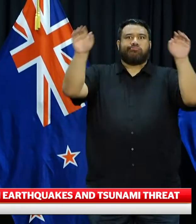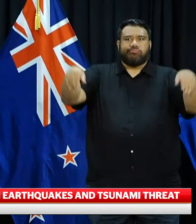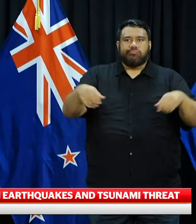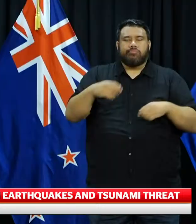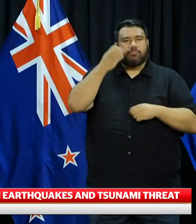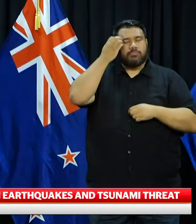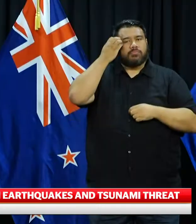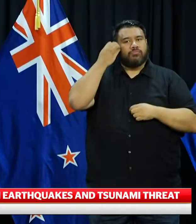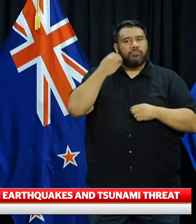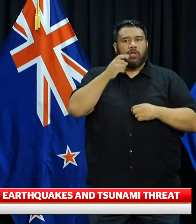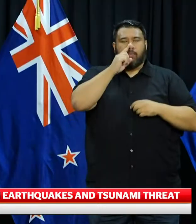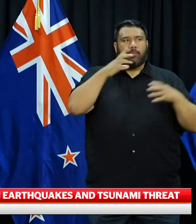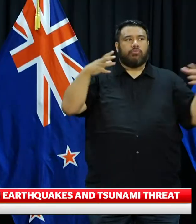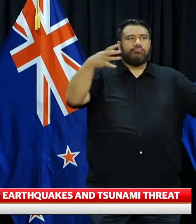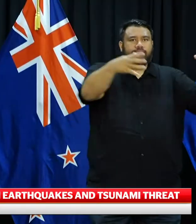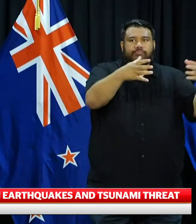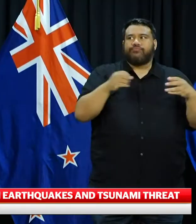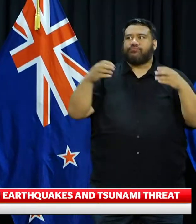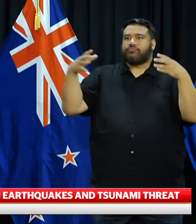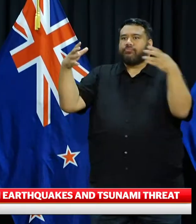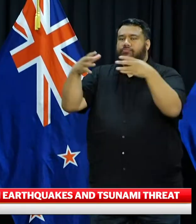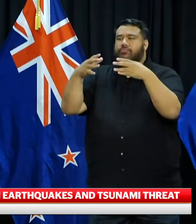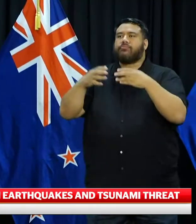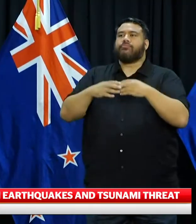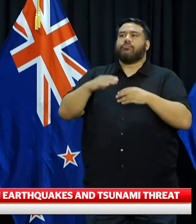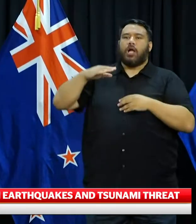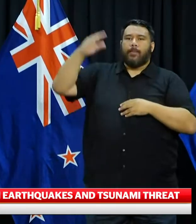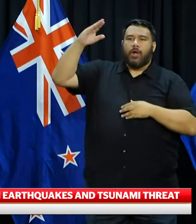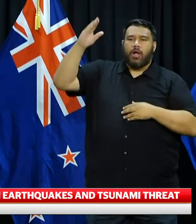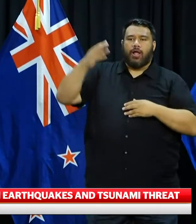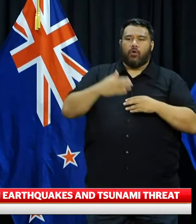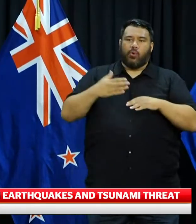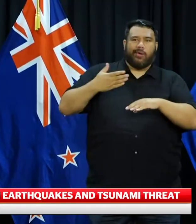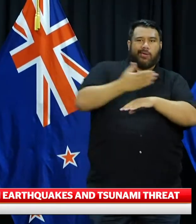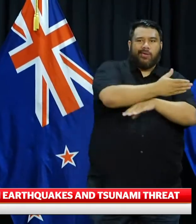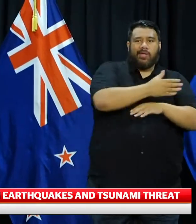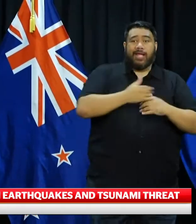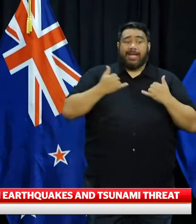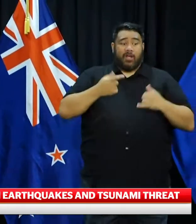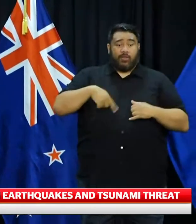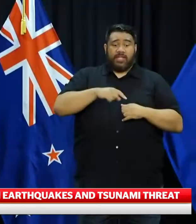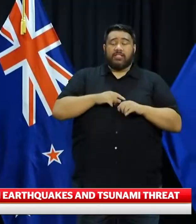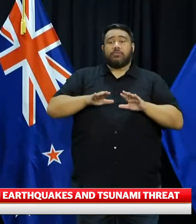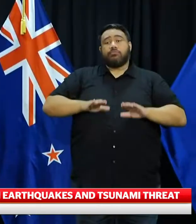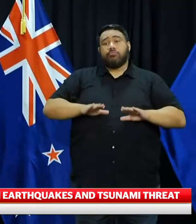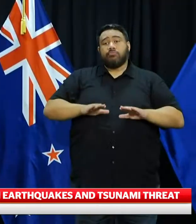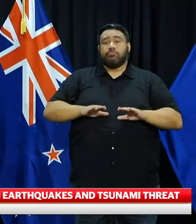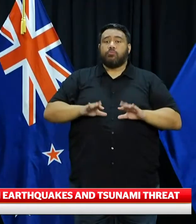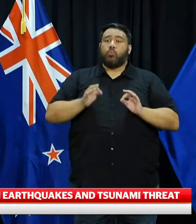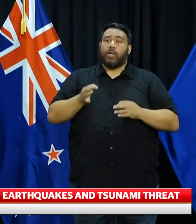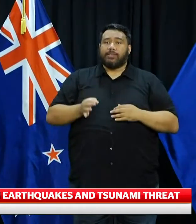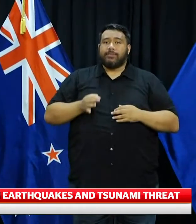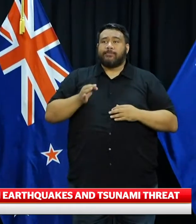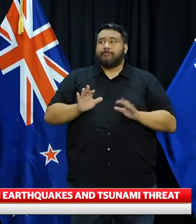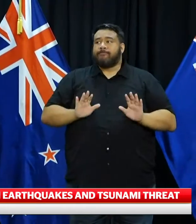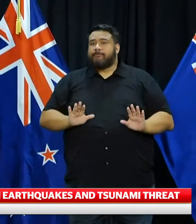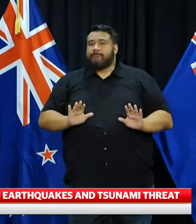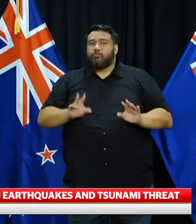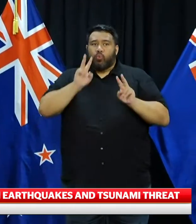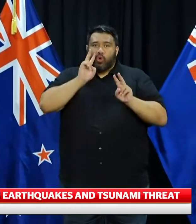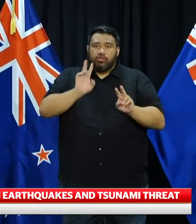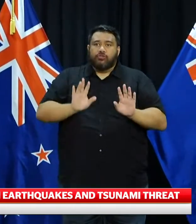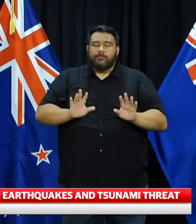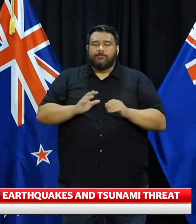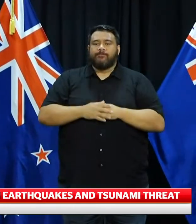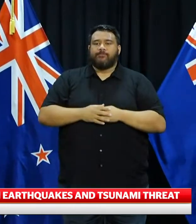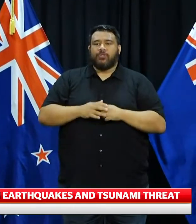large congregated either inland or up high, and now watching it all unfold. So really grateful that people are following the